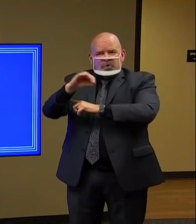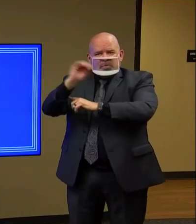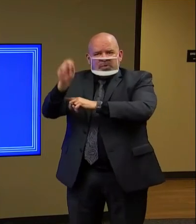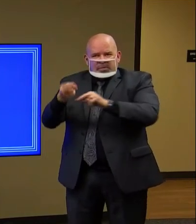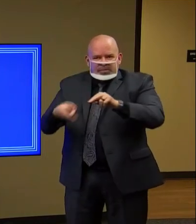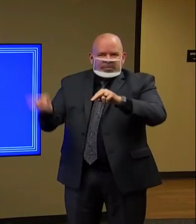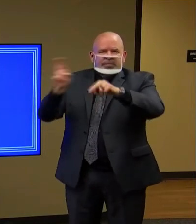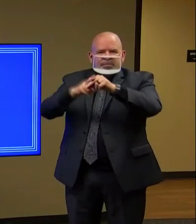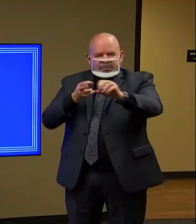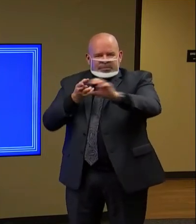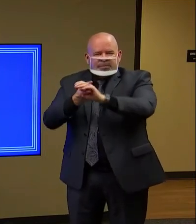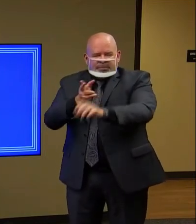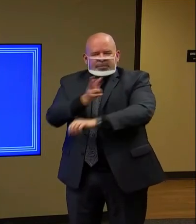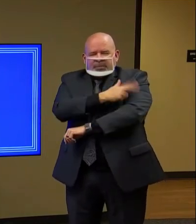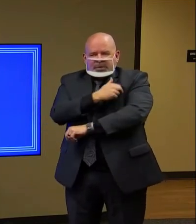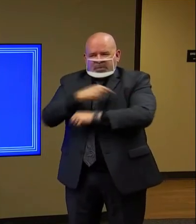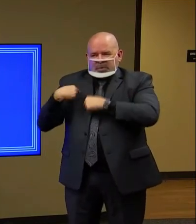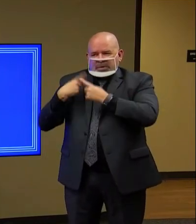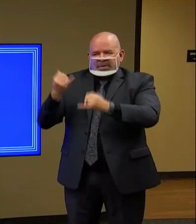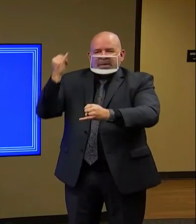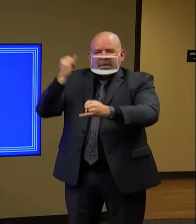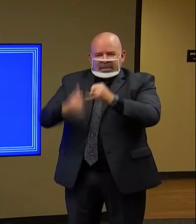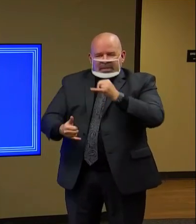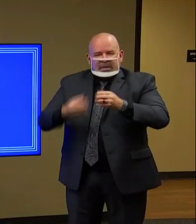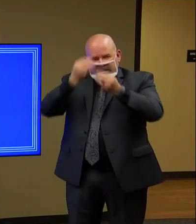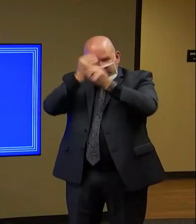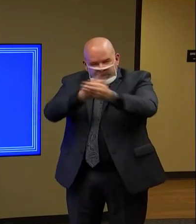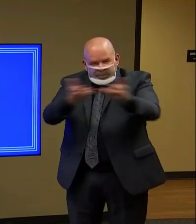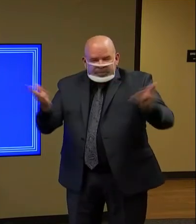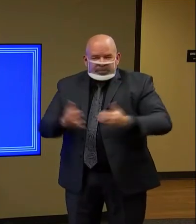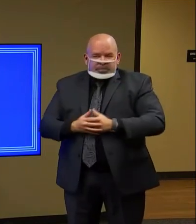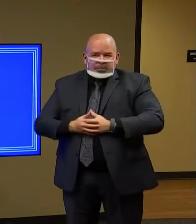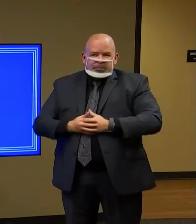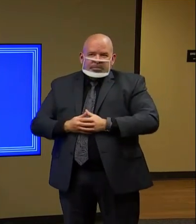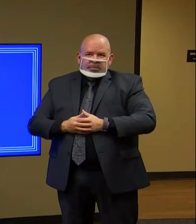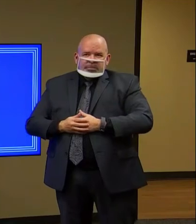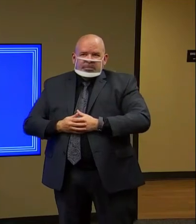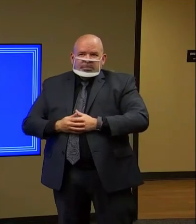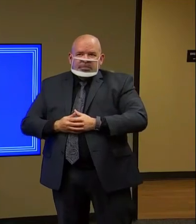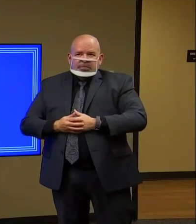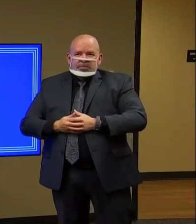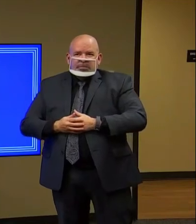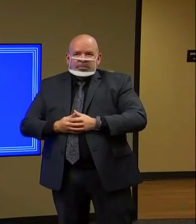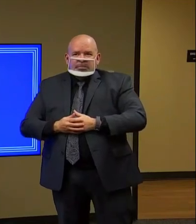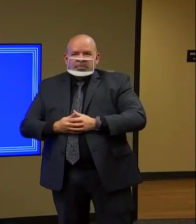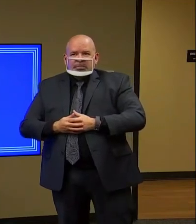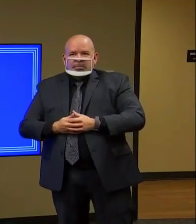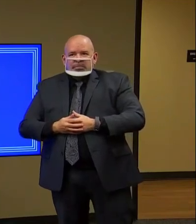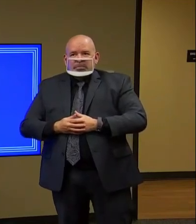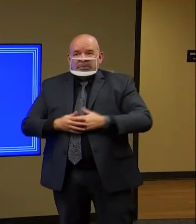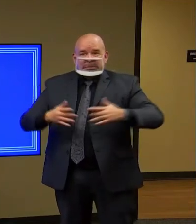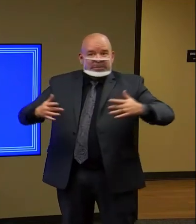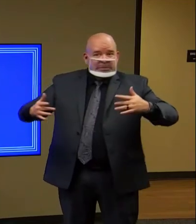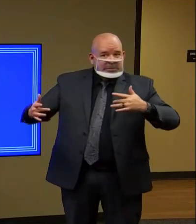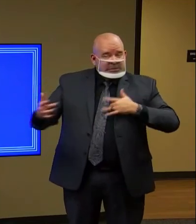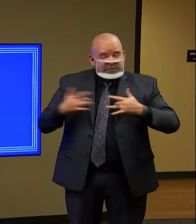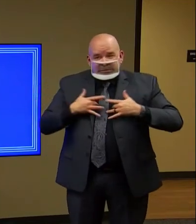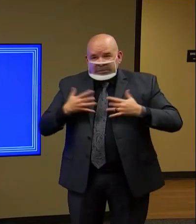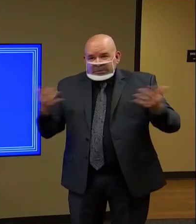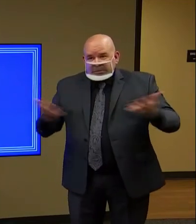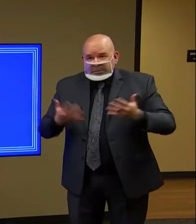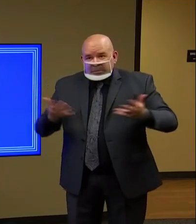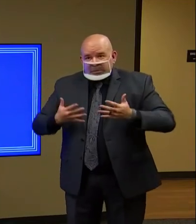We are also concerned that of these patients, about a third of our patients right now are ending up